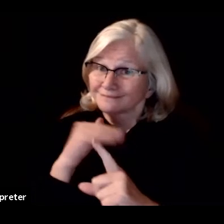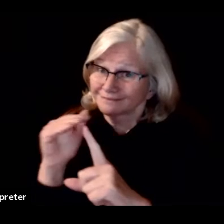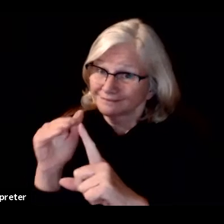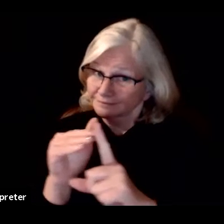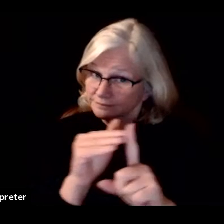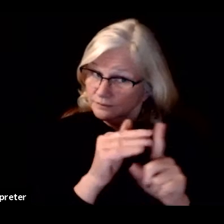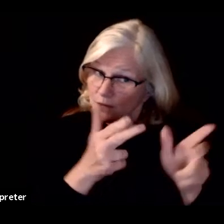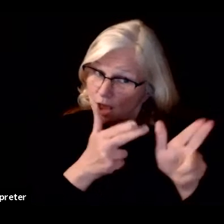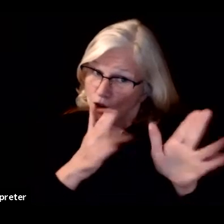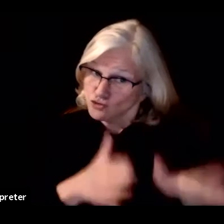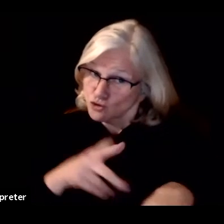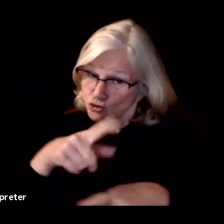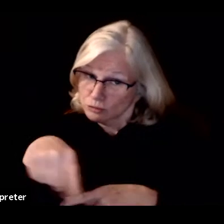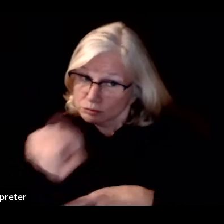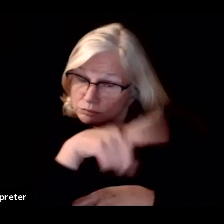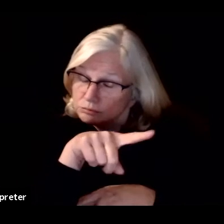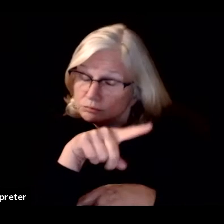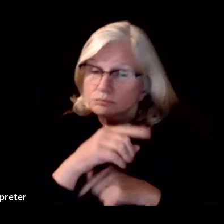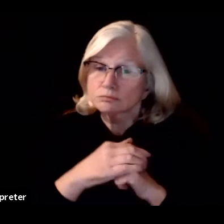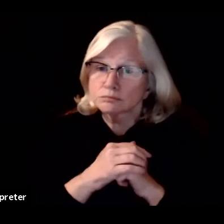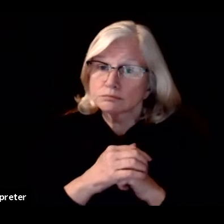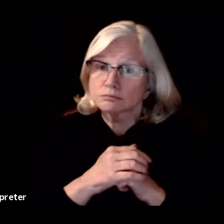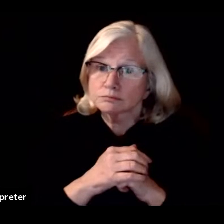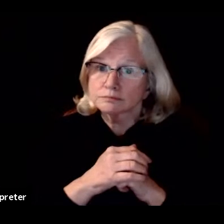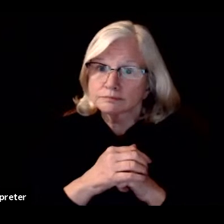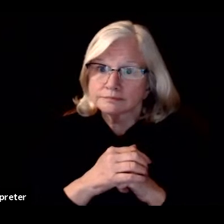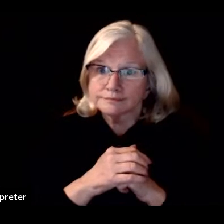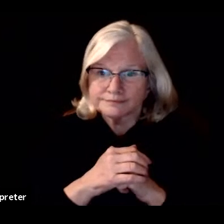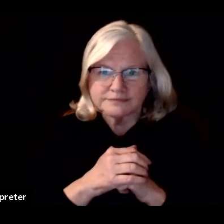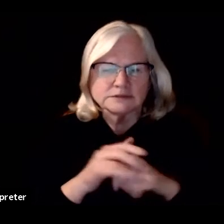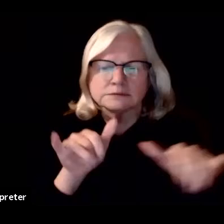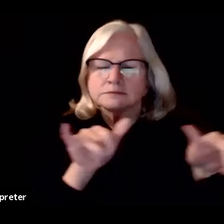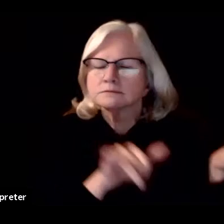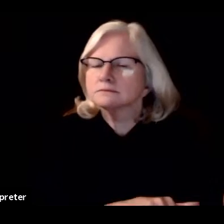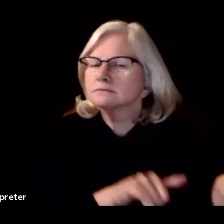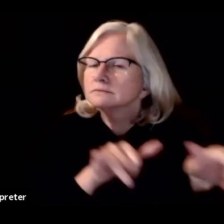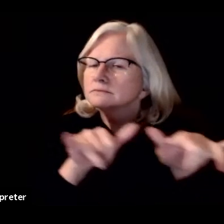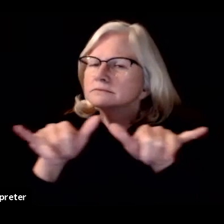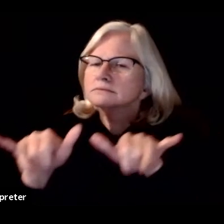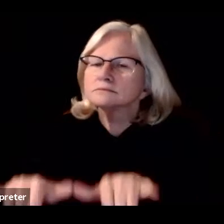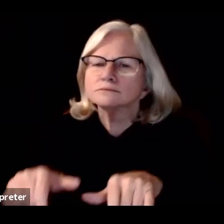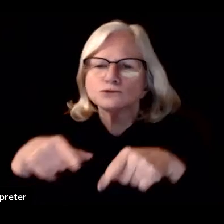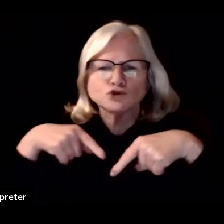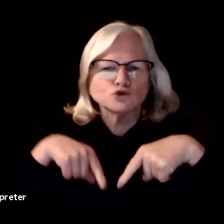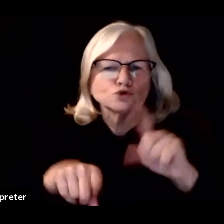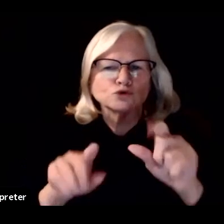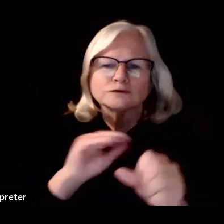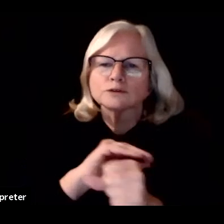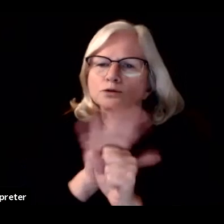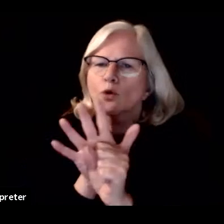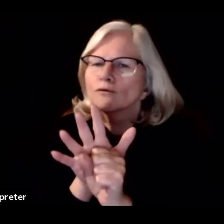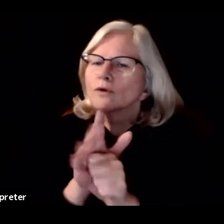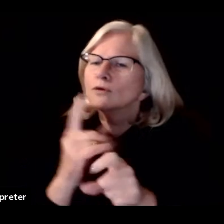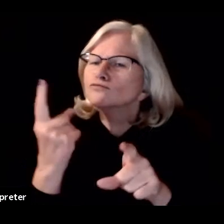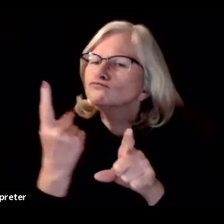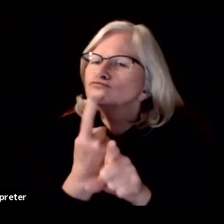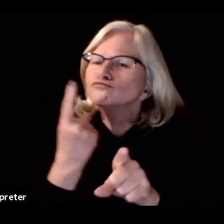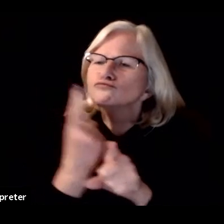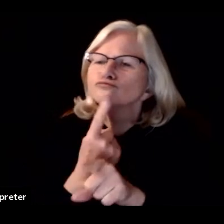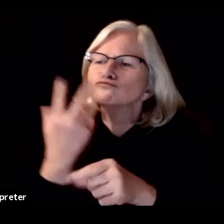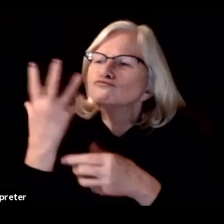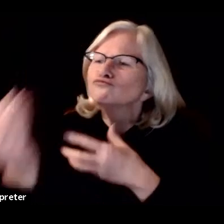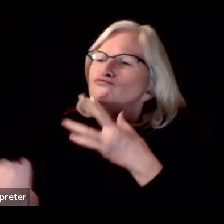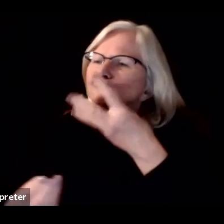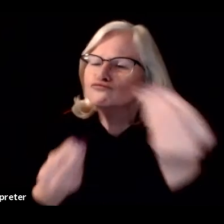are ones to keep in mind while you're hunting. So remember that indoor shacks or shelters have